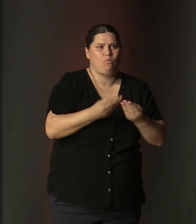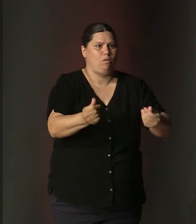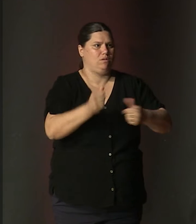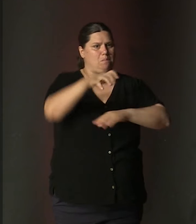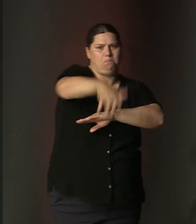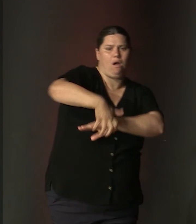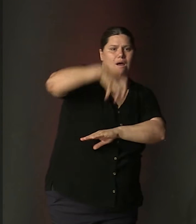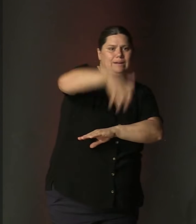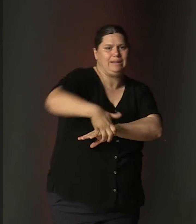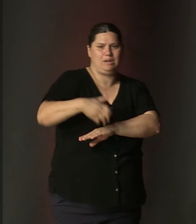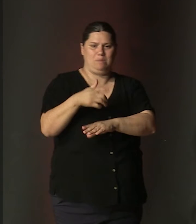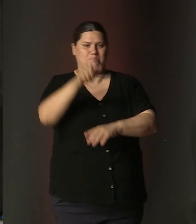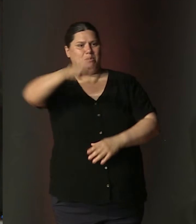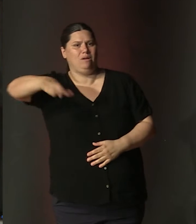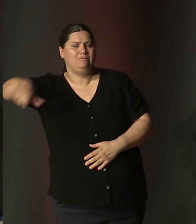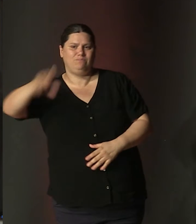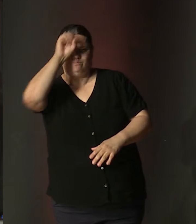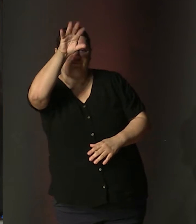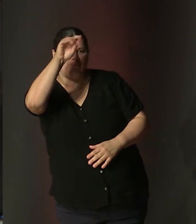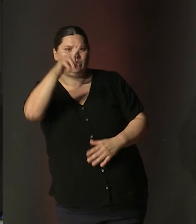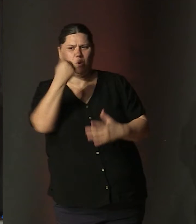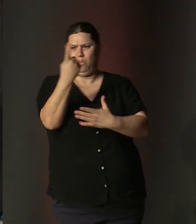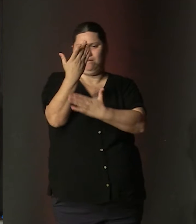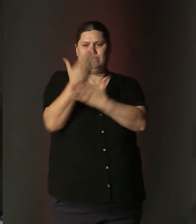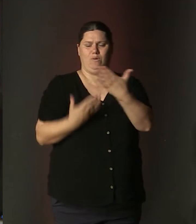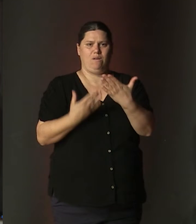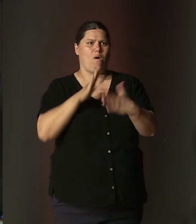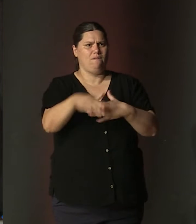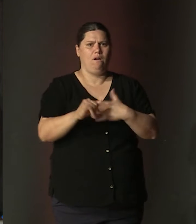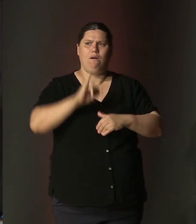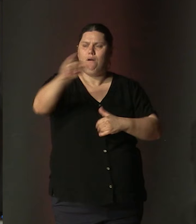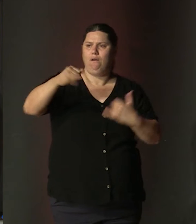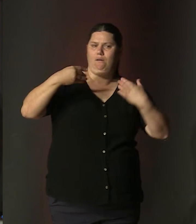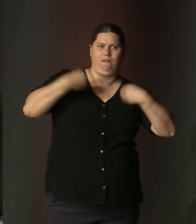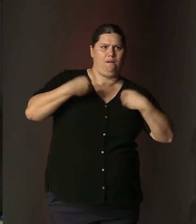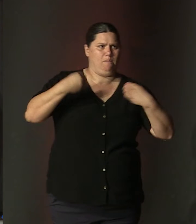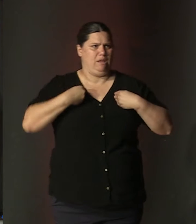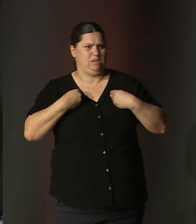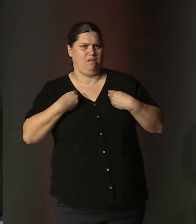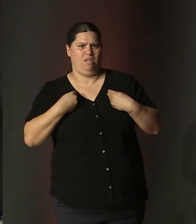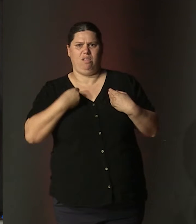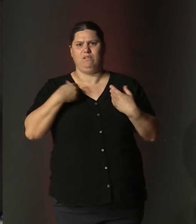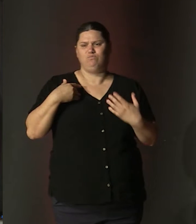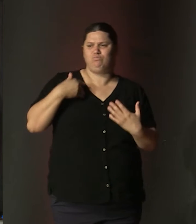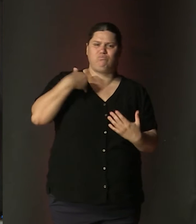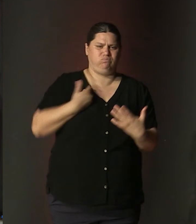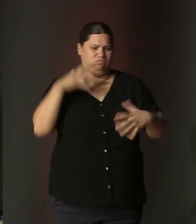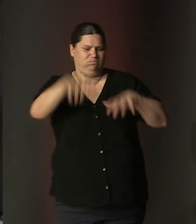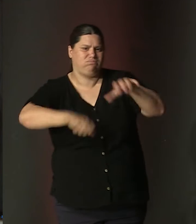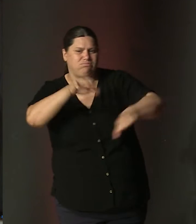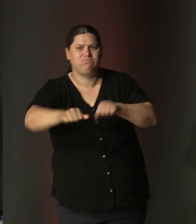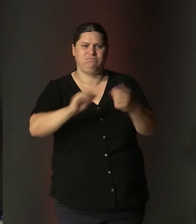told in just one dimension. They're stories about irresponsible companies running roughshod over the environment and